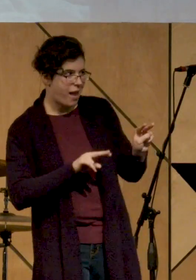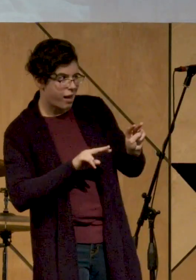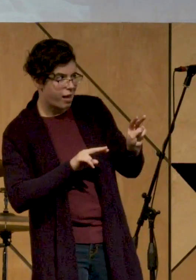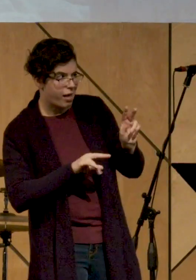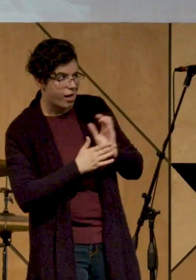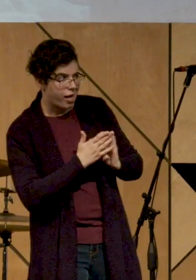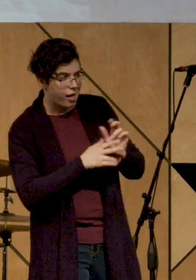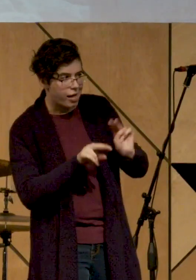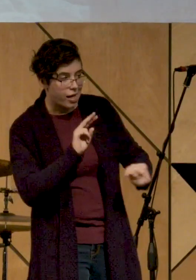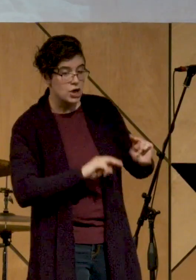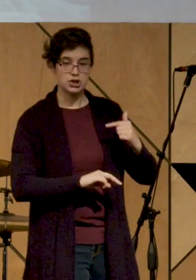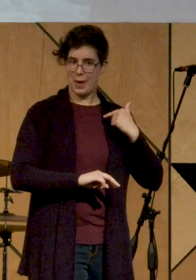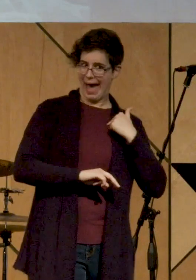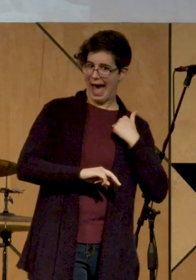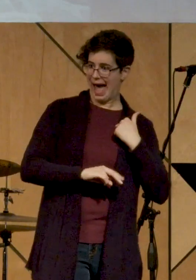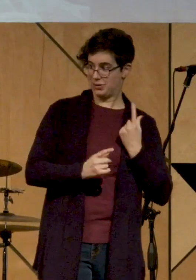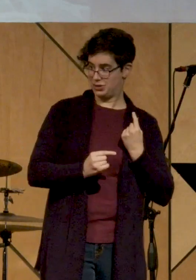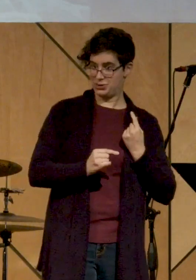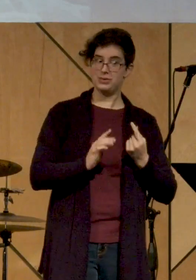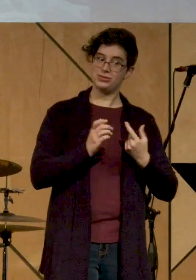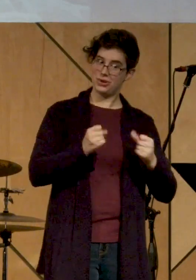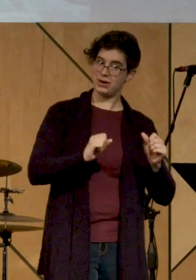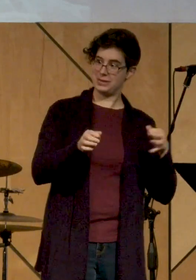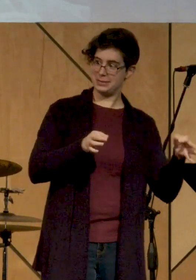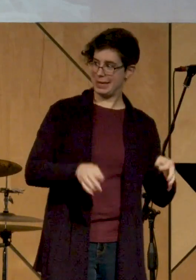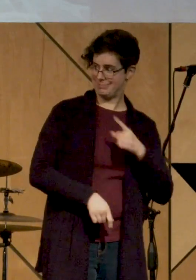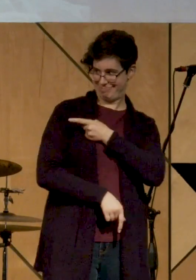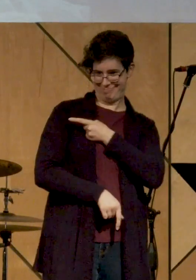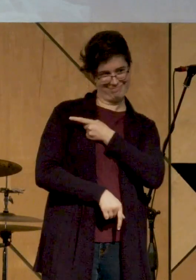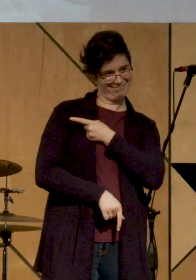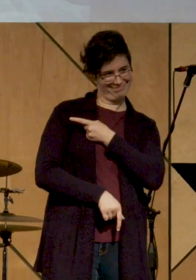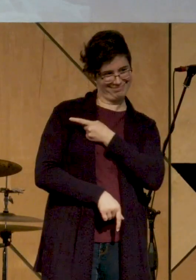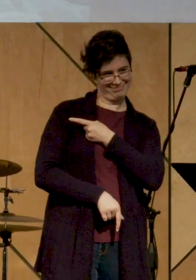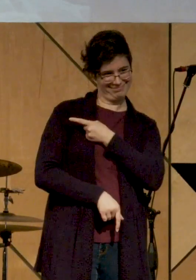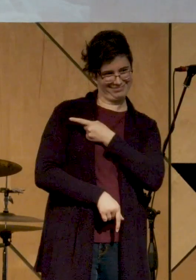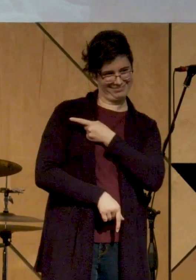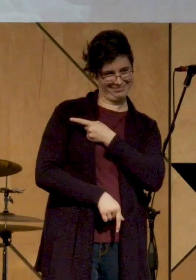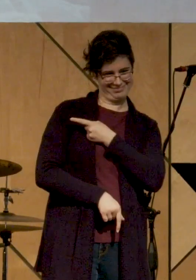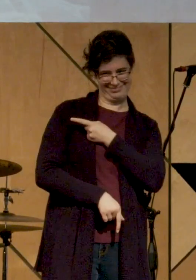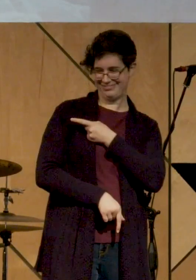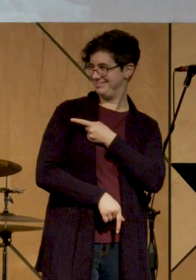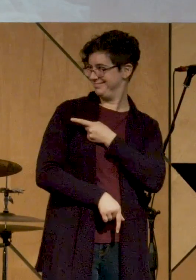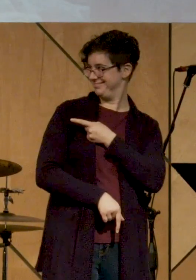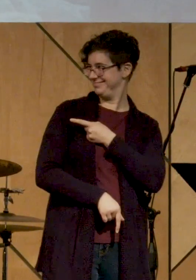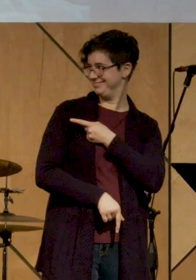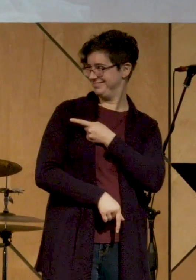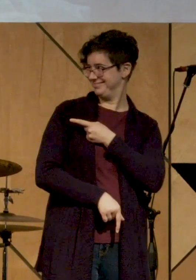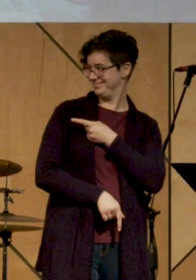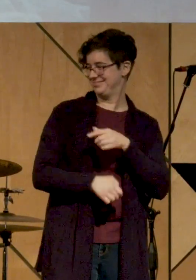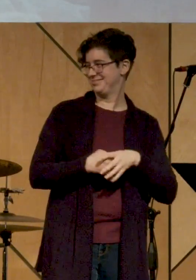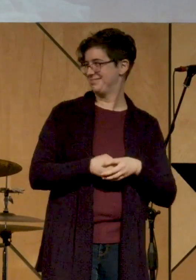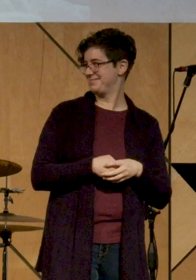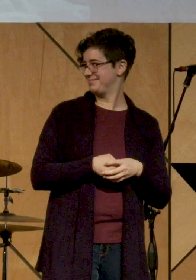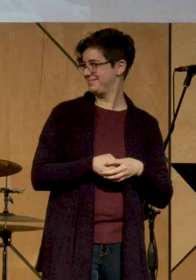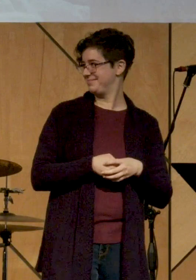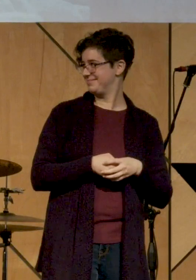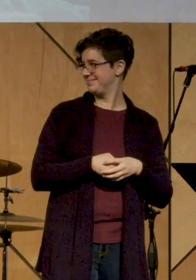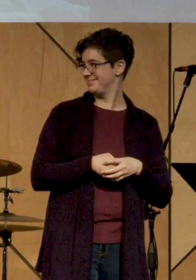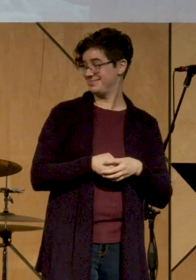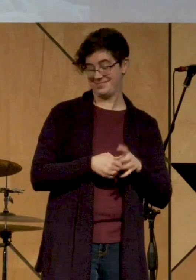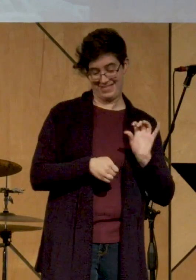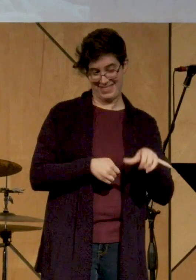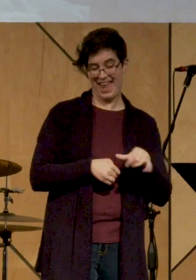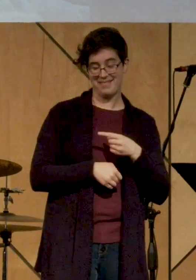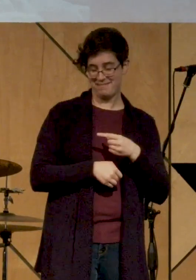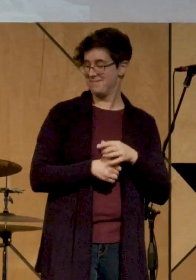I over-exaggerate the moves and explain it, right? Like hand, hand, palm, palm, shoulder, shoulder, head, head, hip, hip,